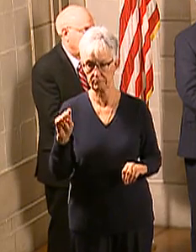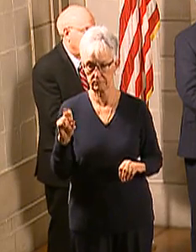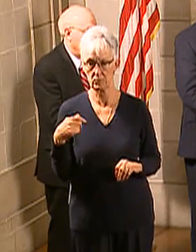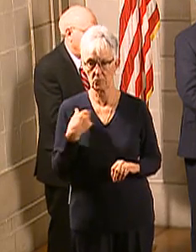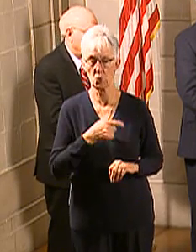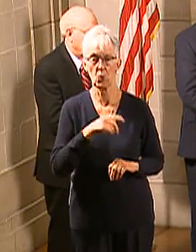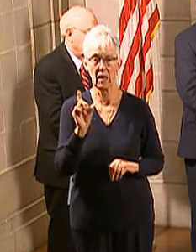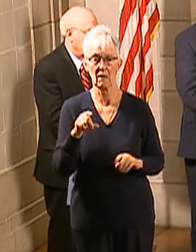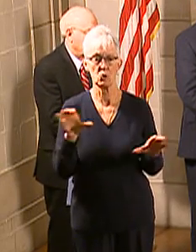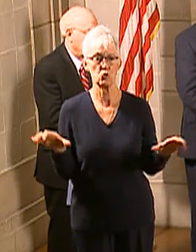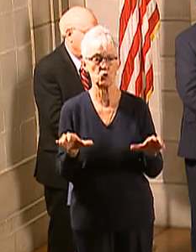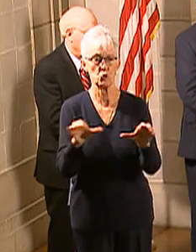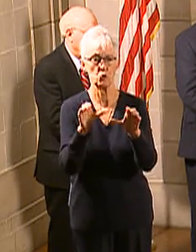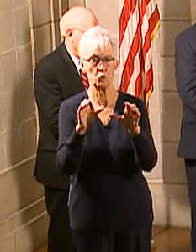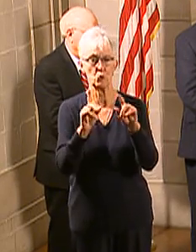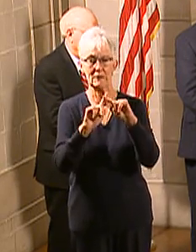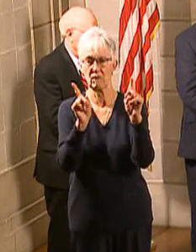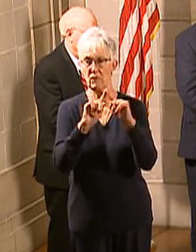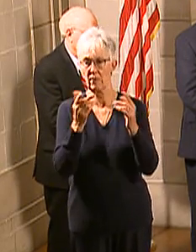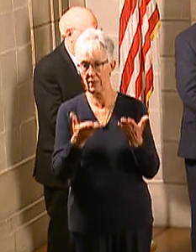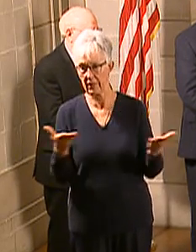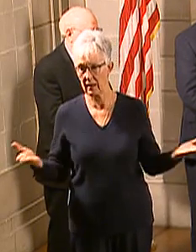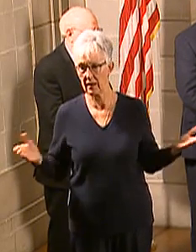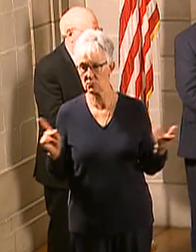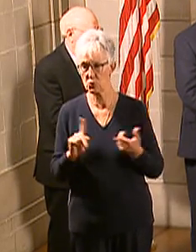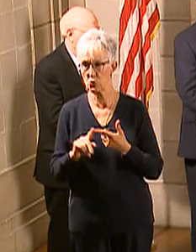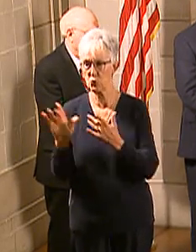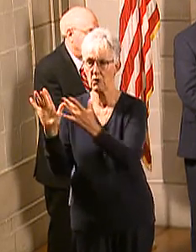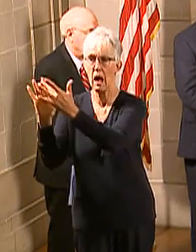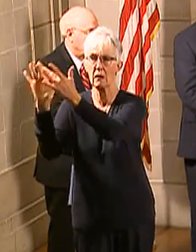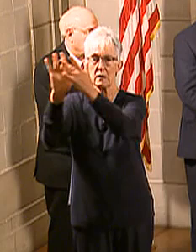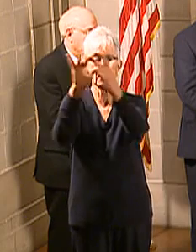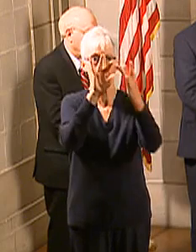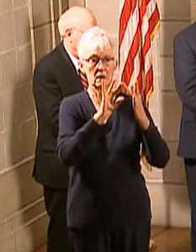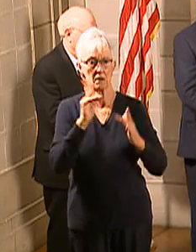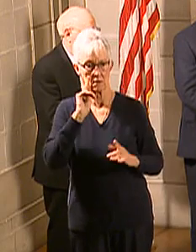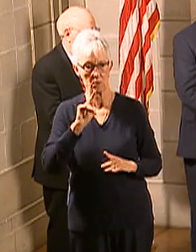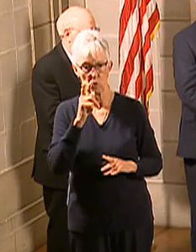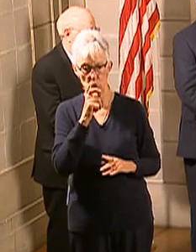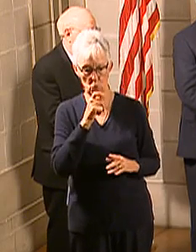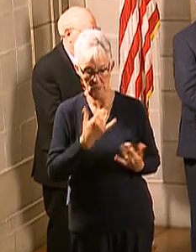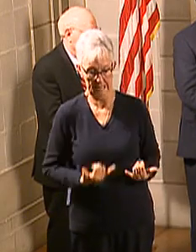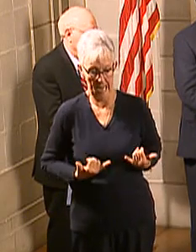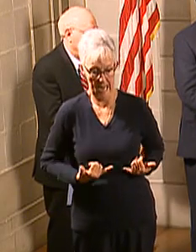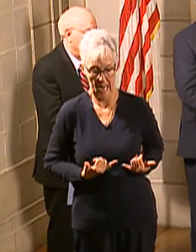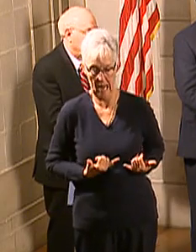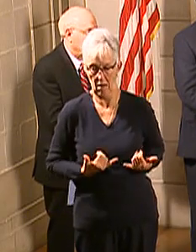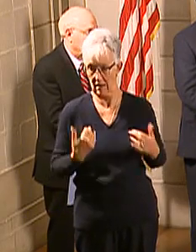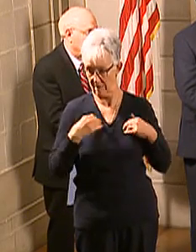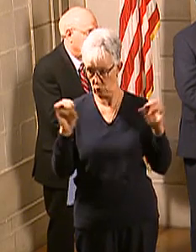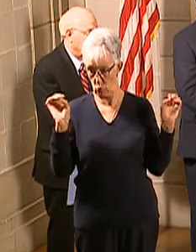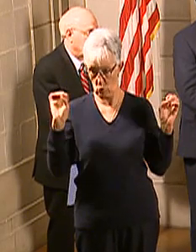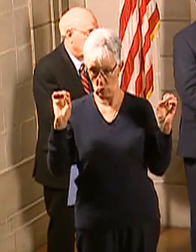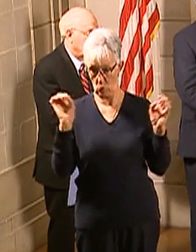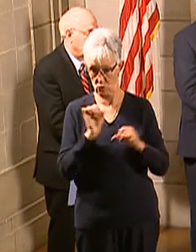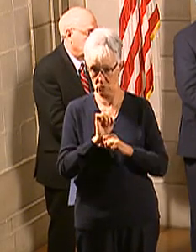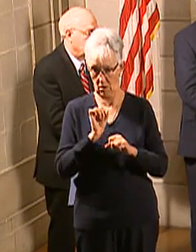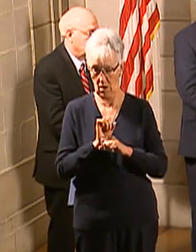to reach each individual group of people who are not working right now for whatever reason, either get them the education they need,